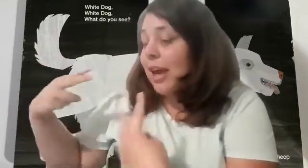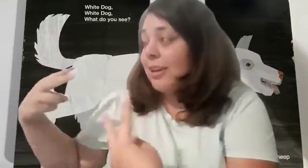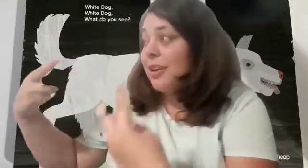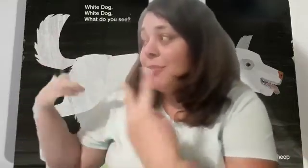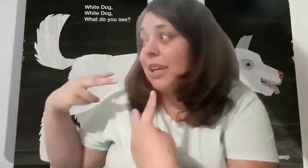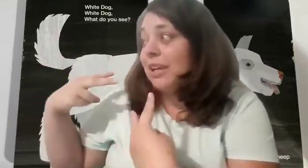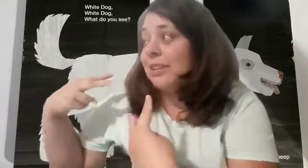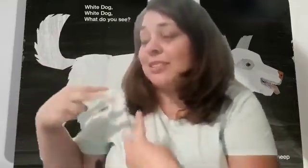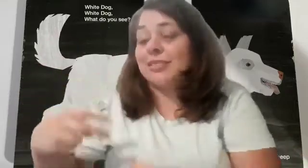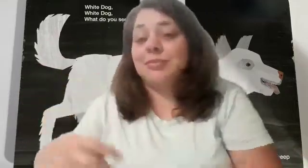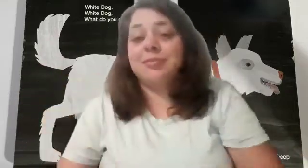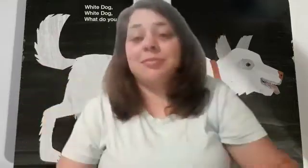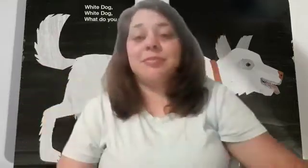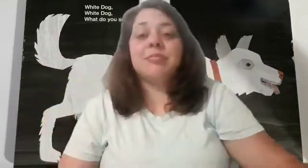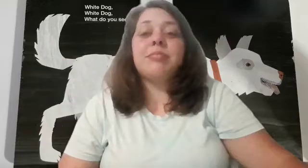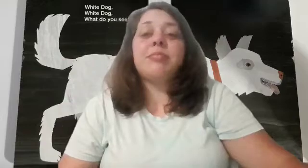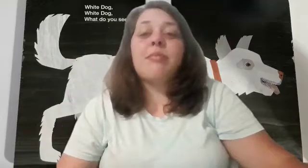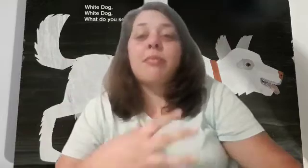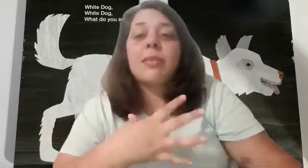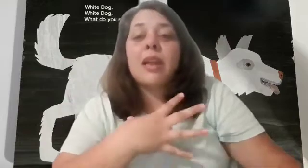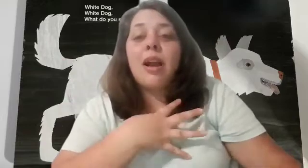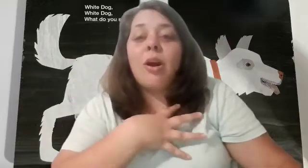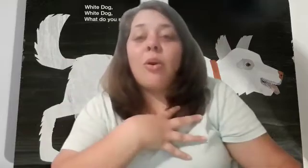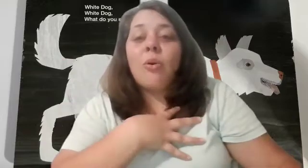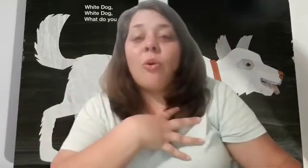looking at me.